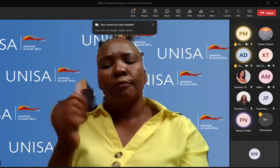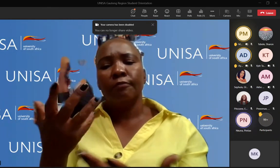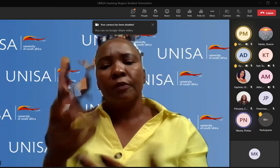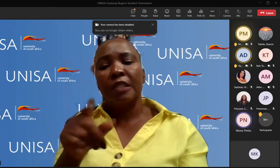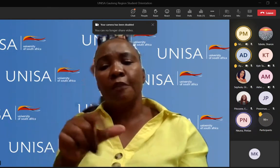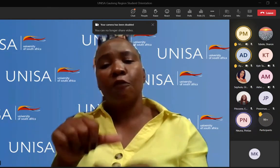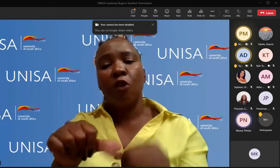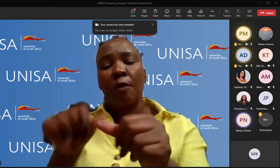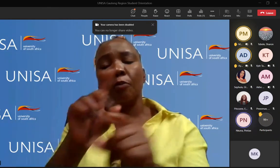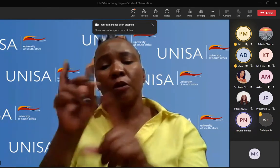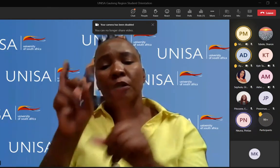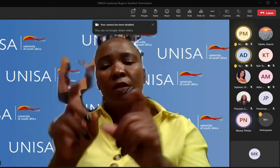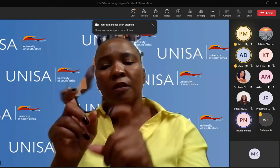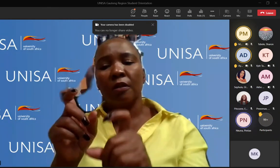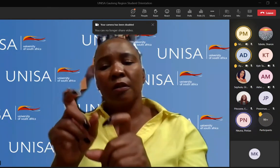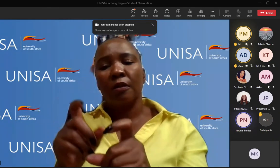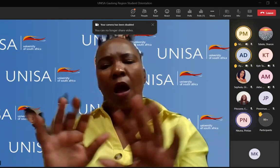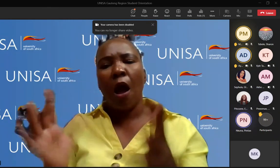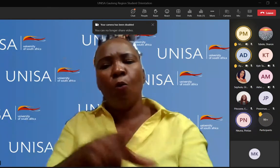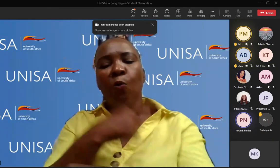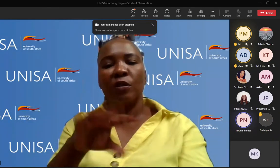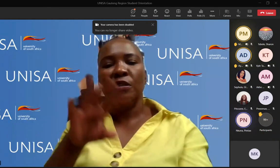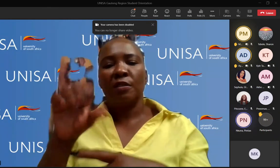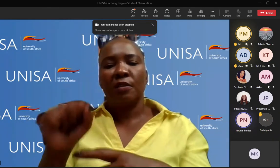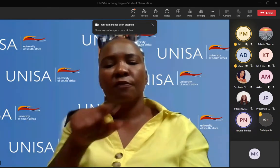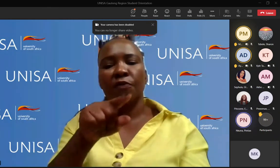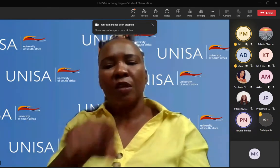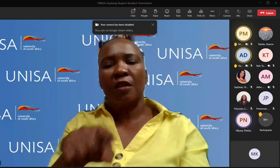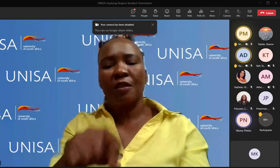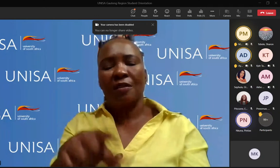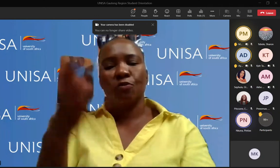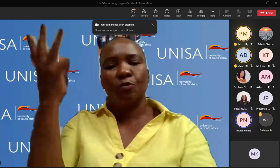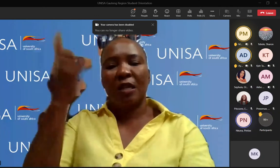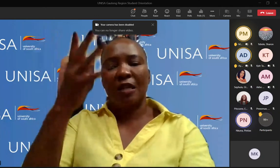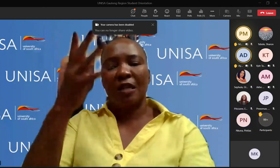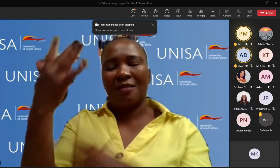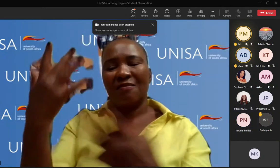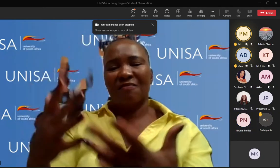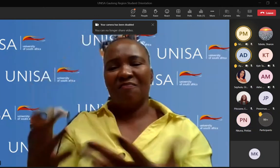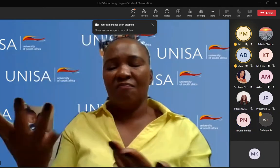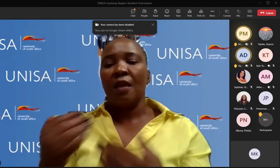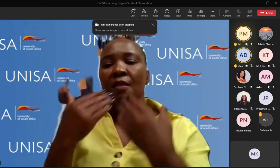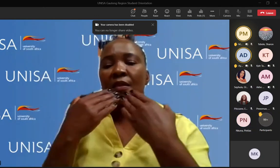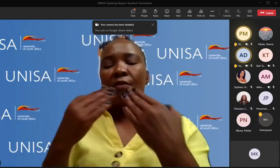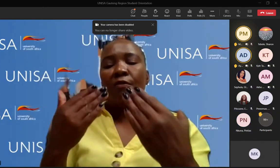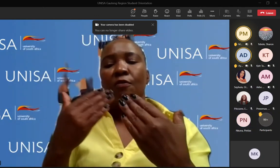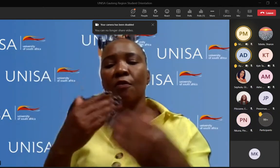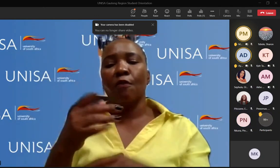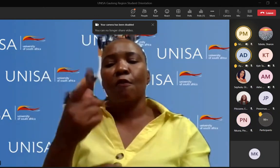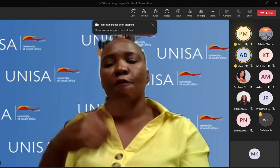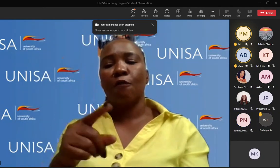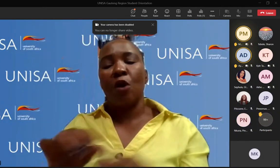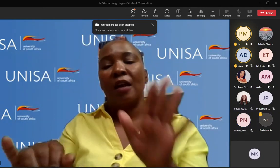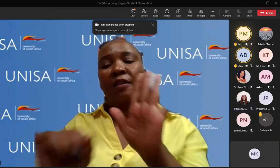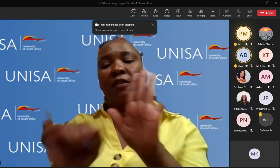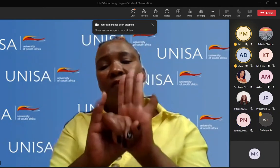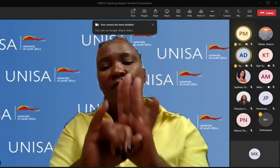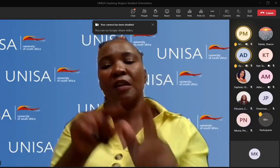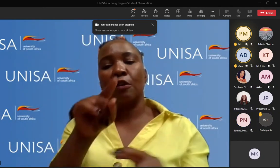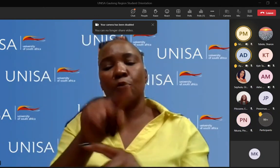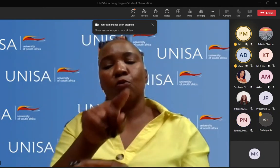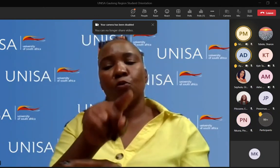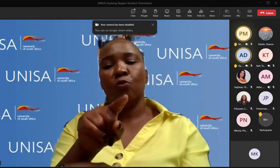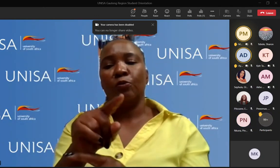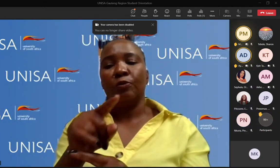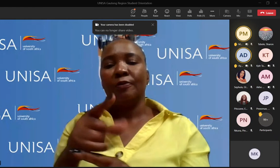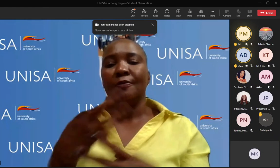um maybe how long would it how long would it take for this matter to be addressed and thank you actually for identifying those uh